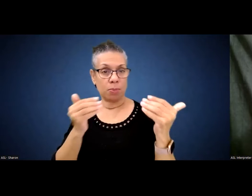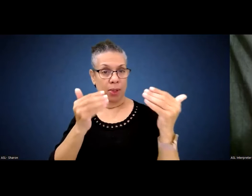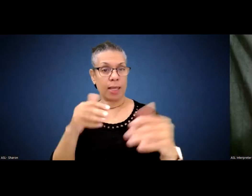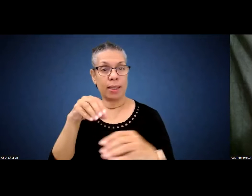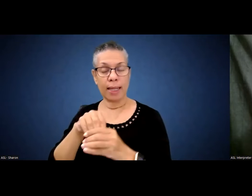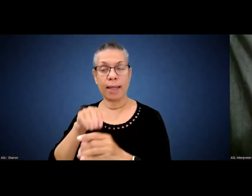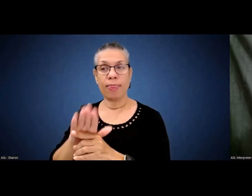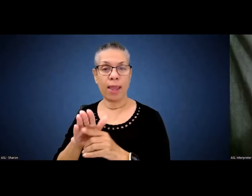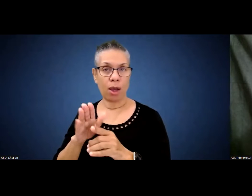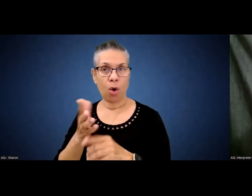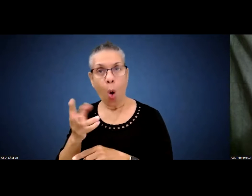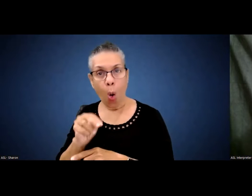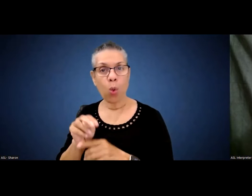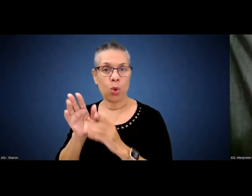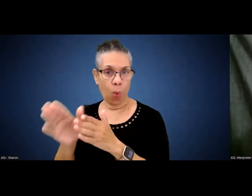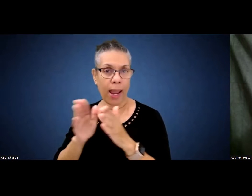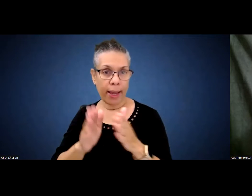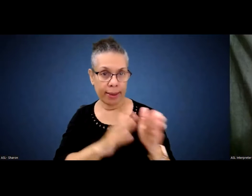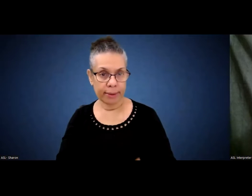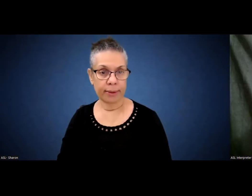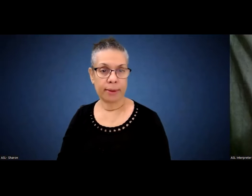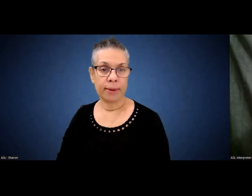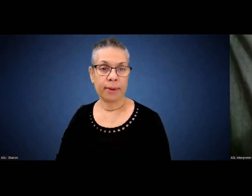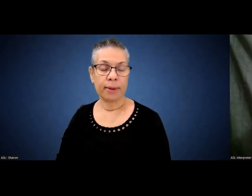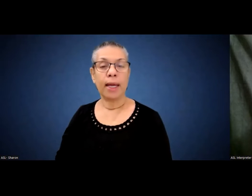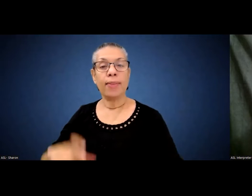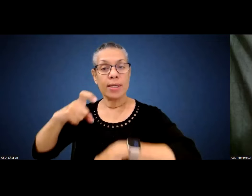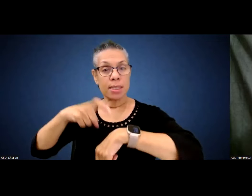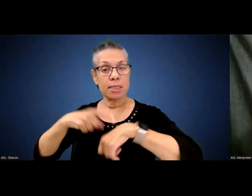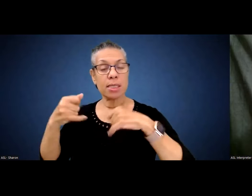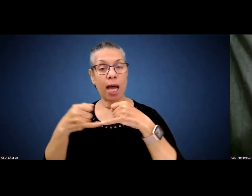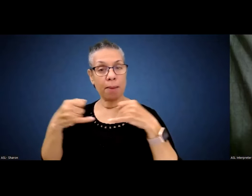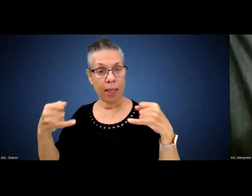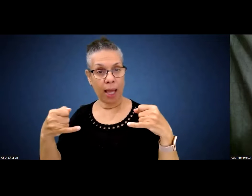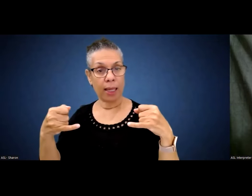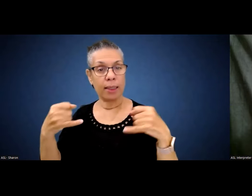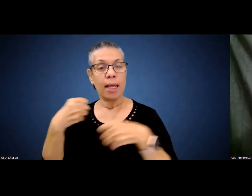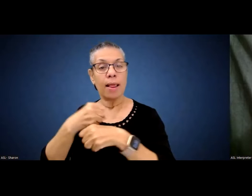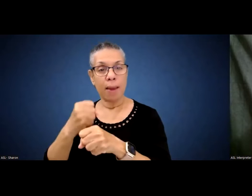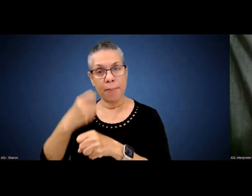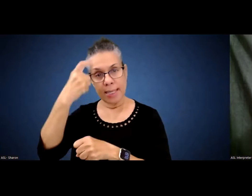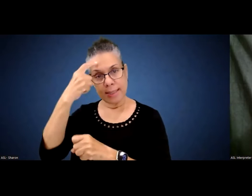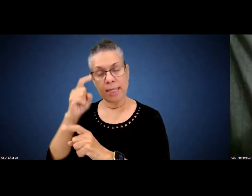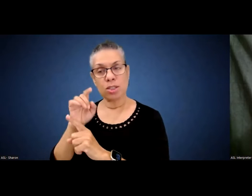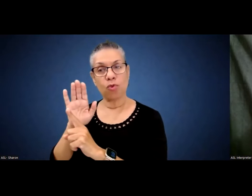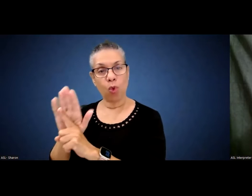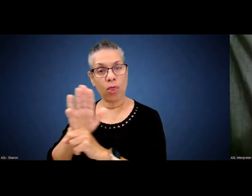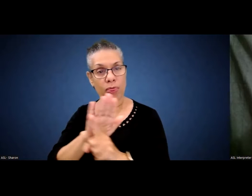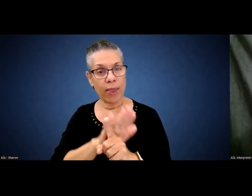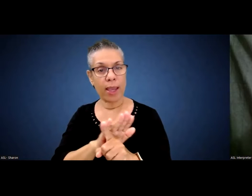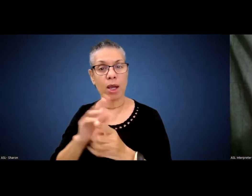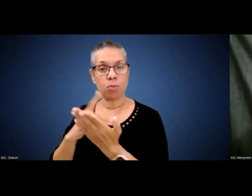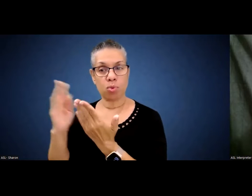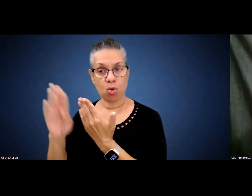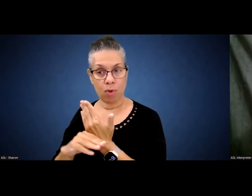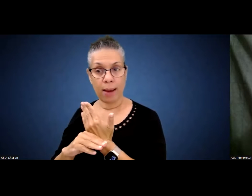own manner, and along a timeline that will make sense for their own specific program.